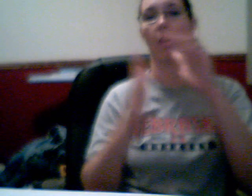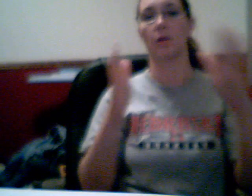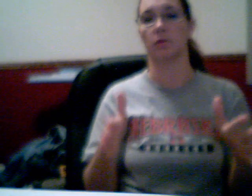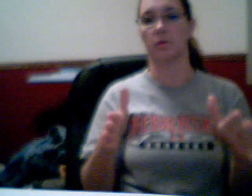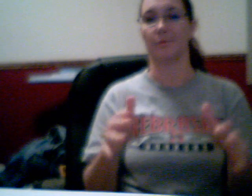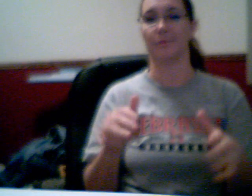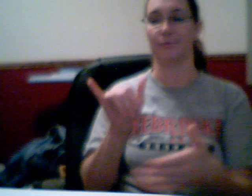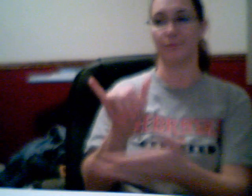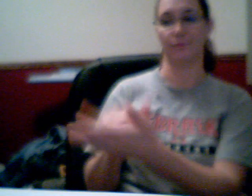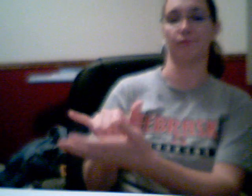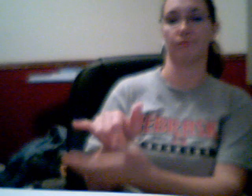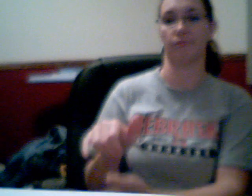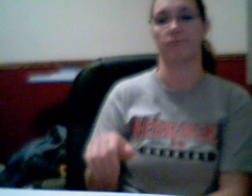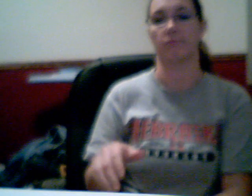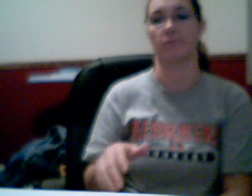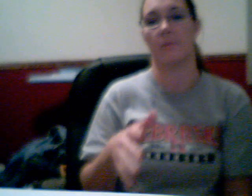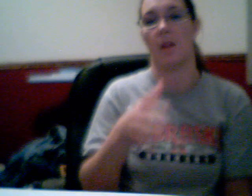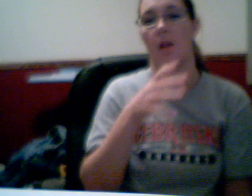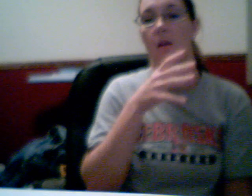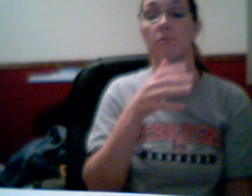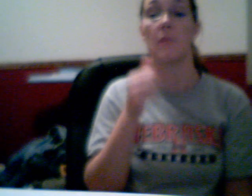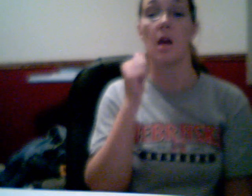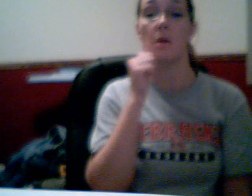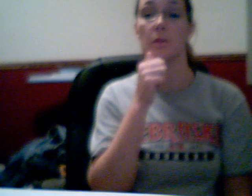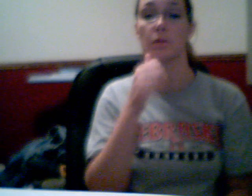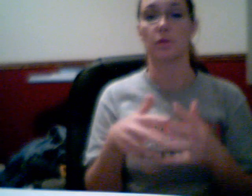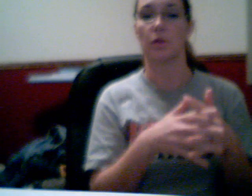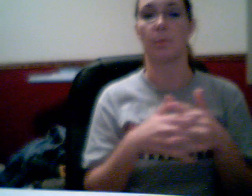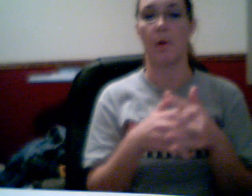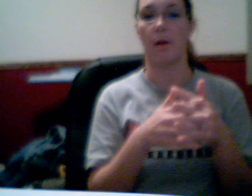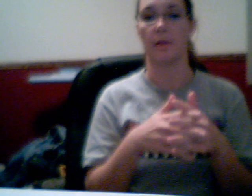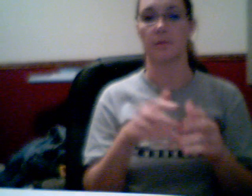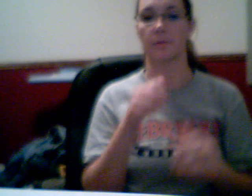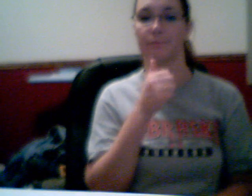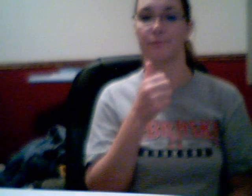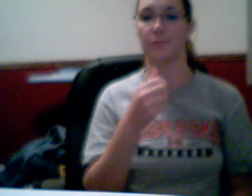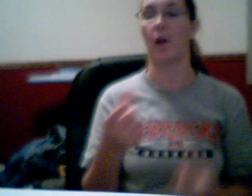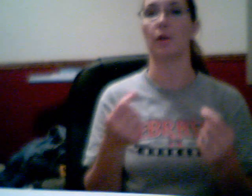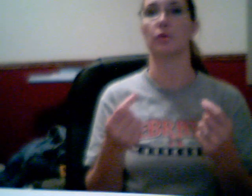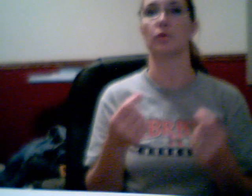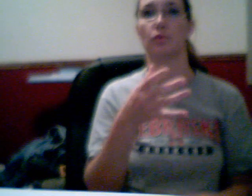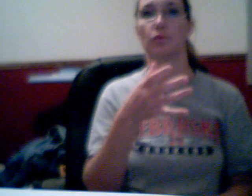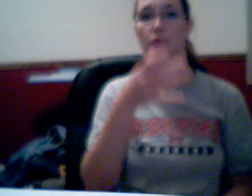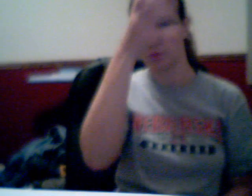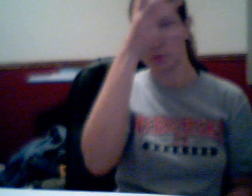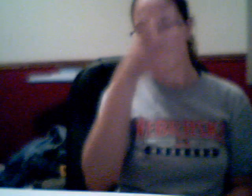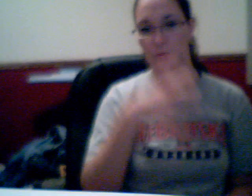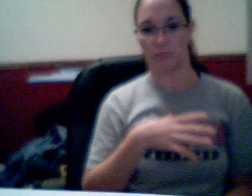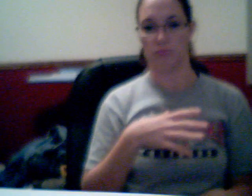mine, Mary offered happily. She was proud that she could wash dishes and make beds as well as Laura, though she was